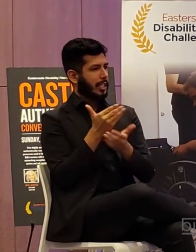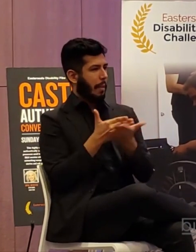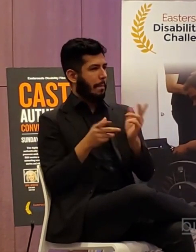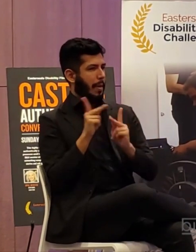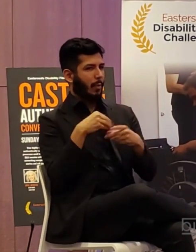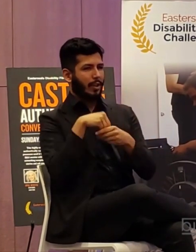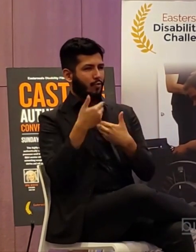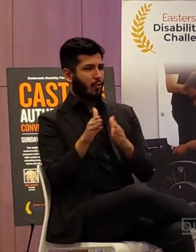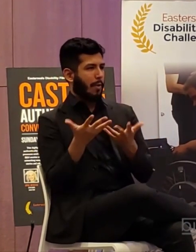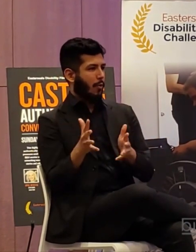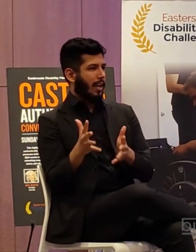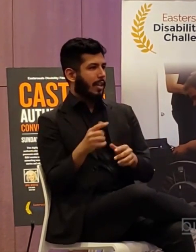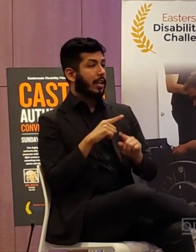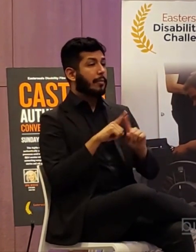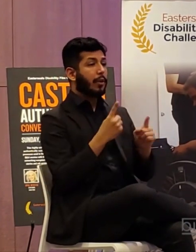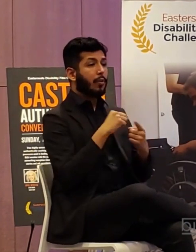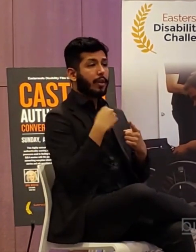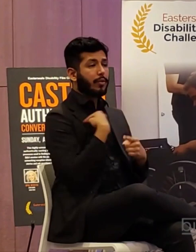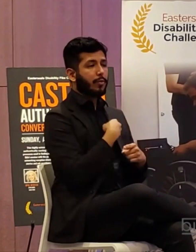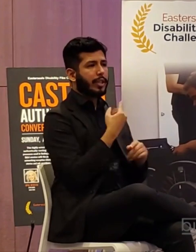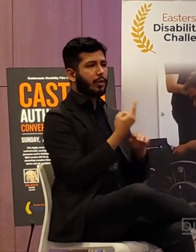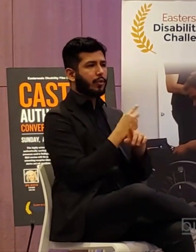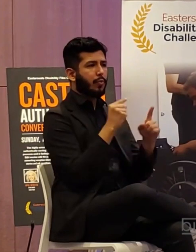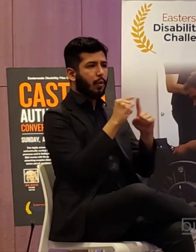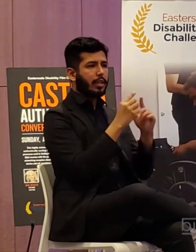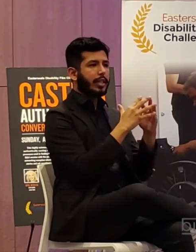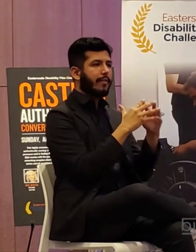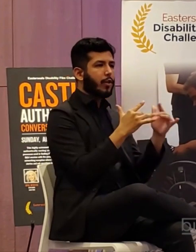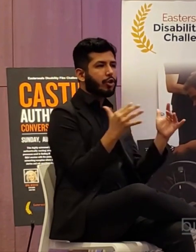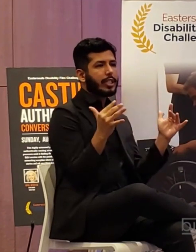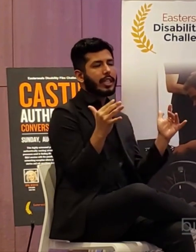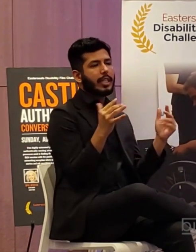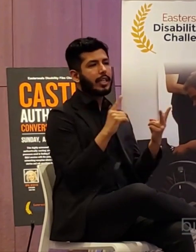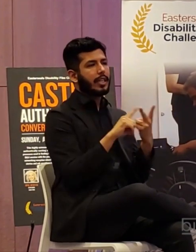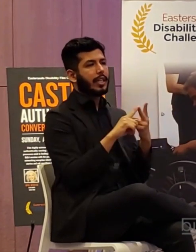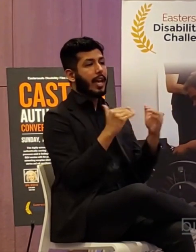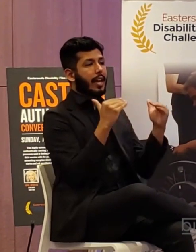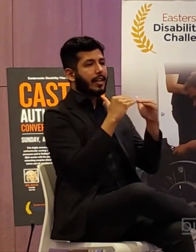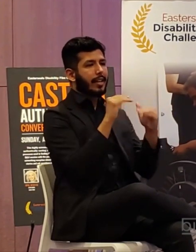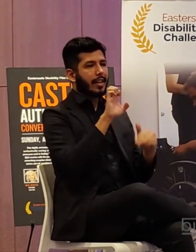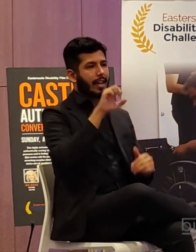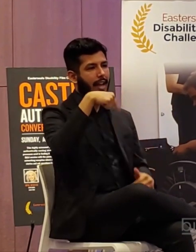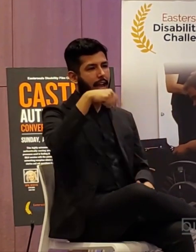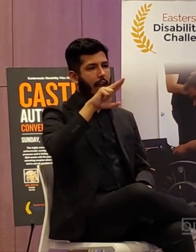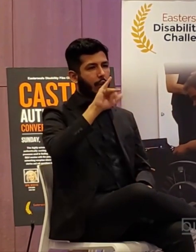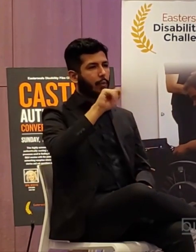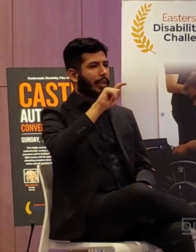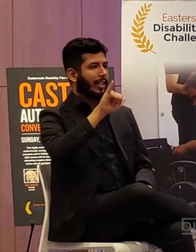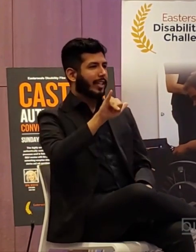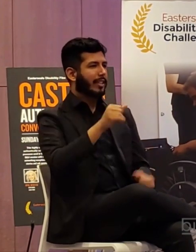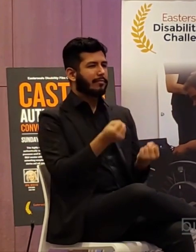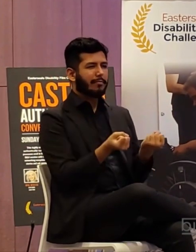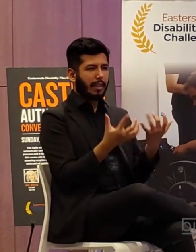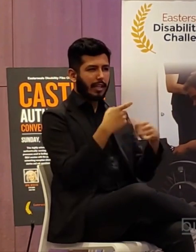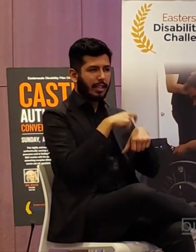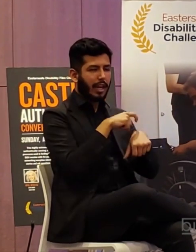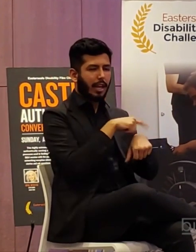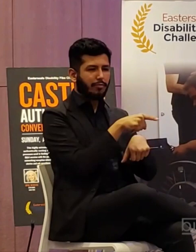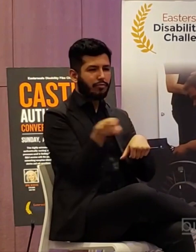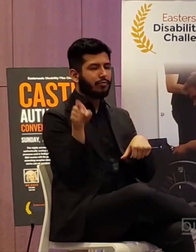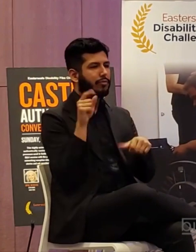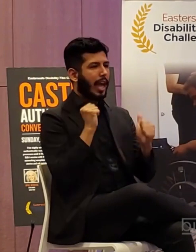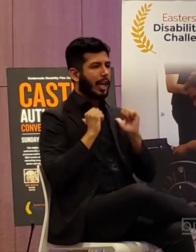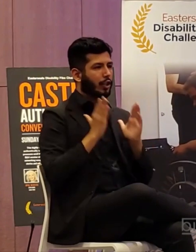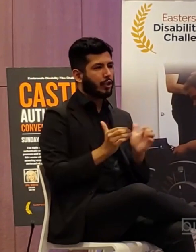that when we're talking about diversity and equity, that a lot of times the community of actors